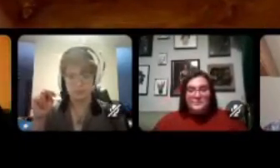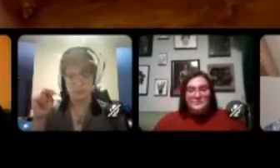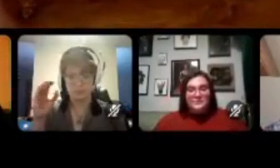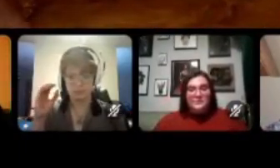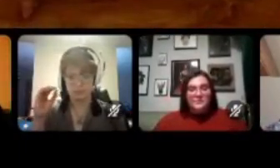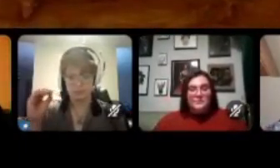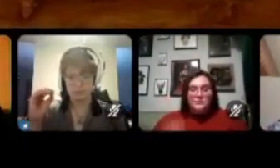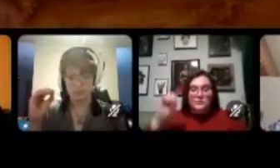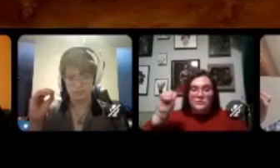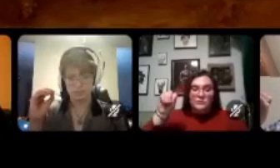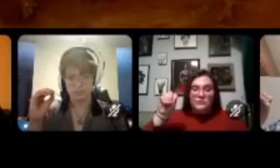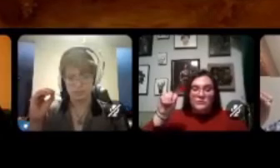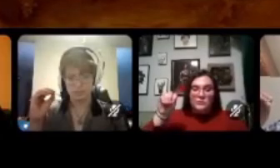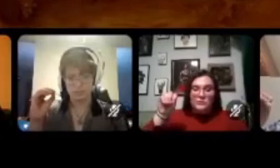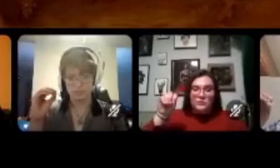O,